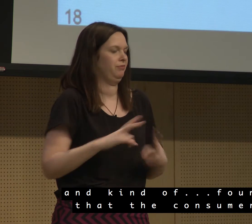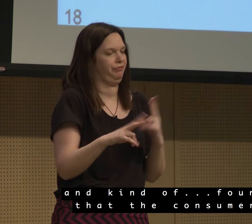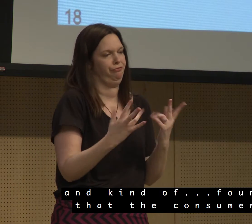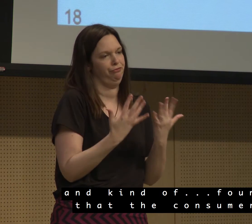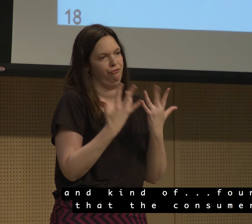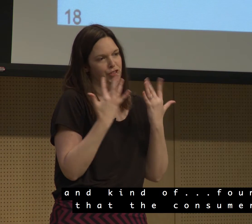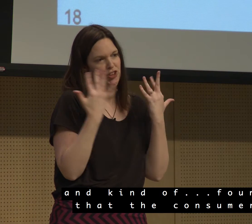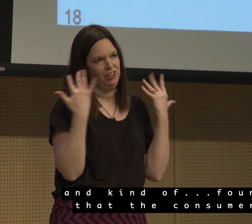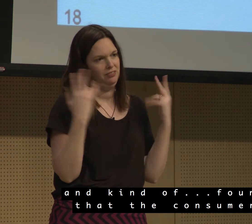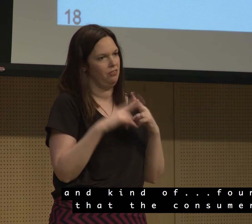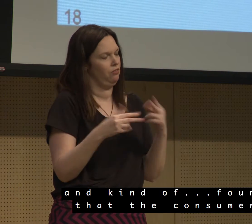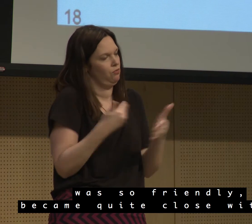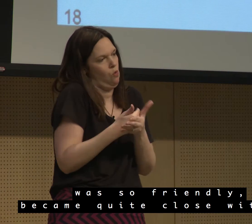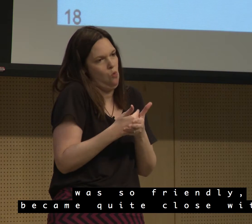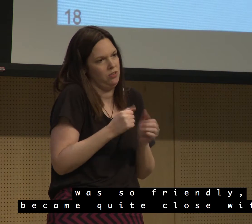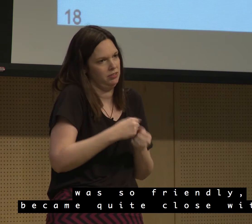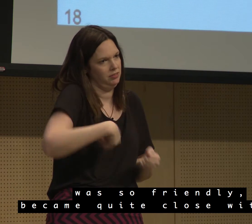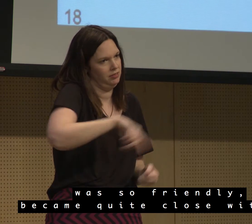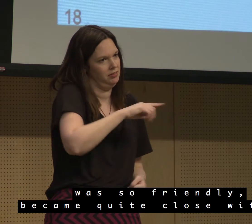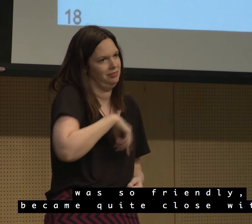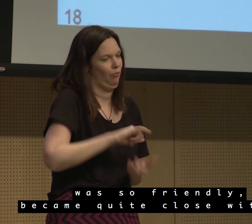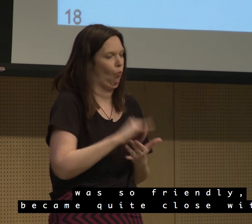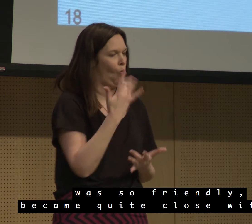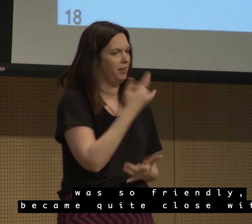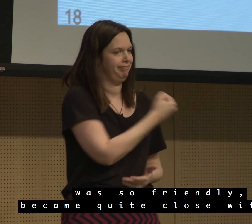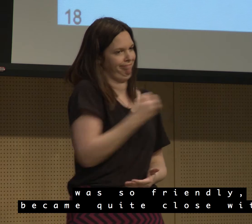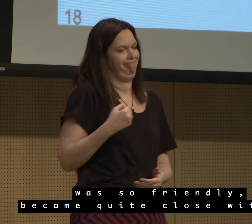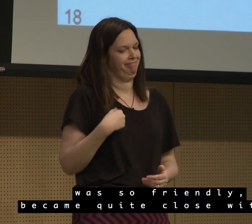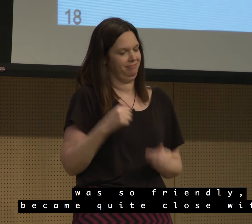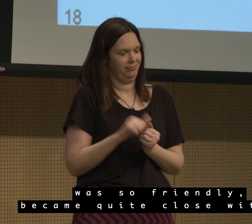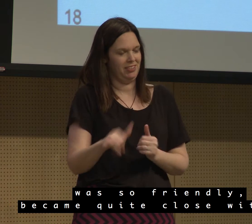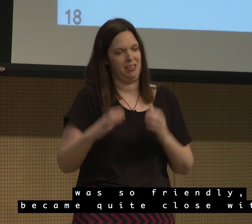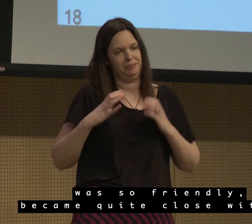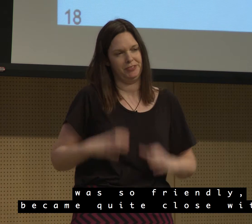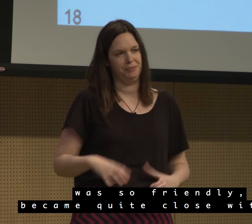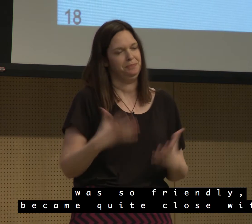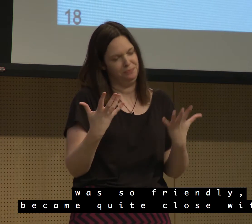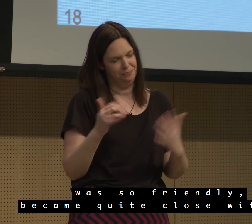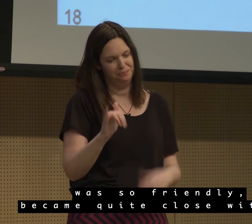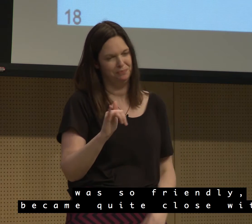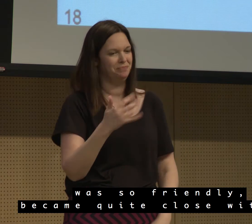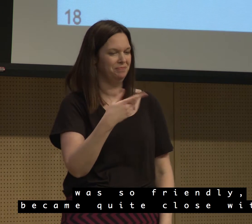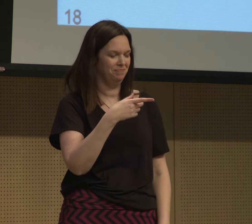found that the consumer was so friendly, became quite close with us.